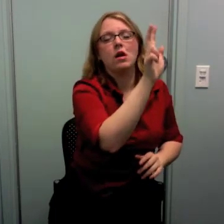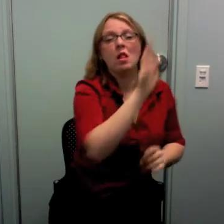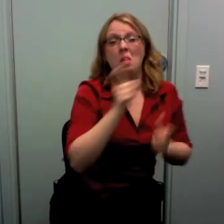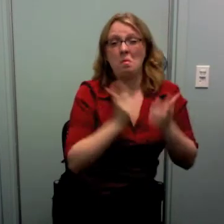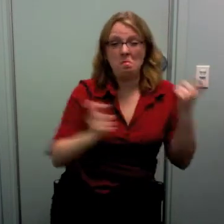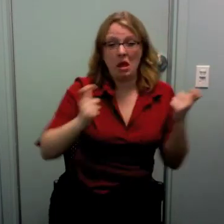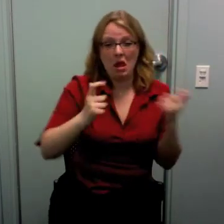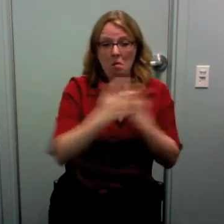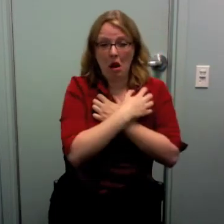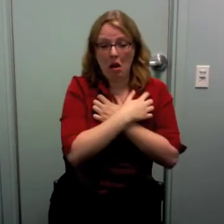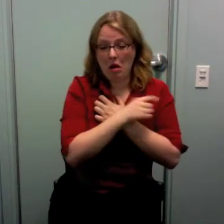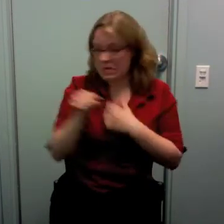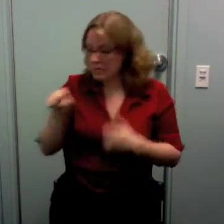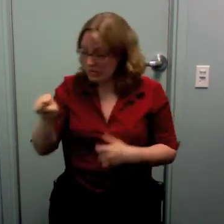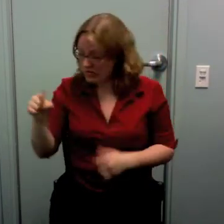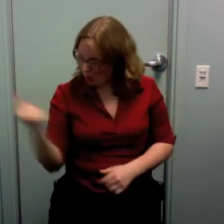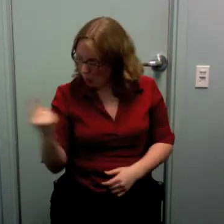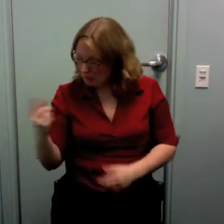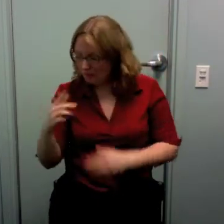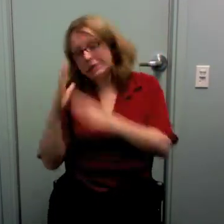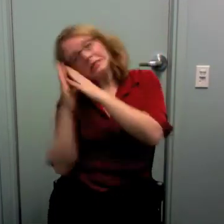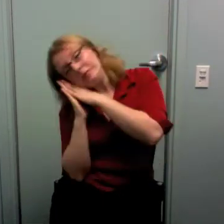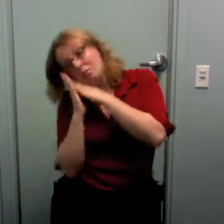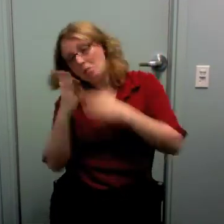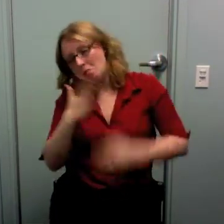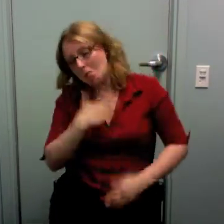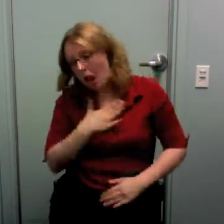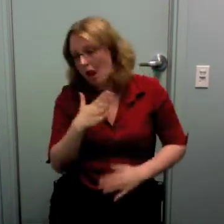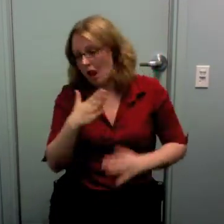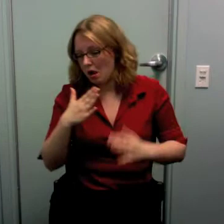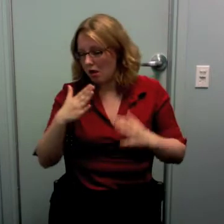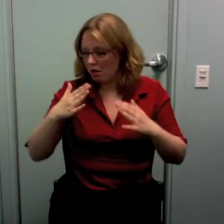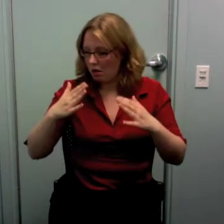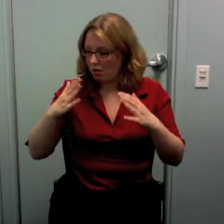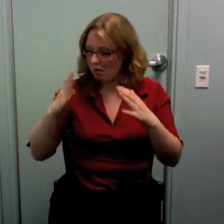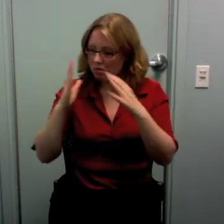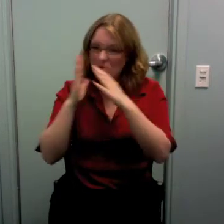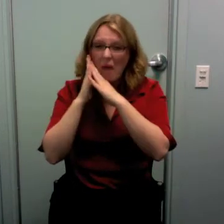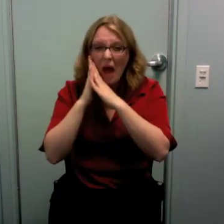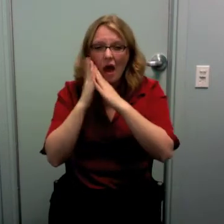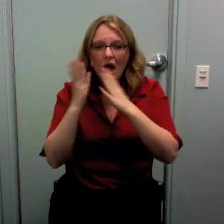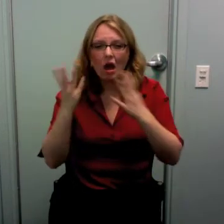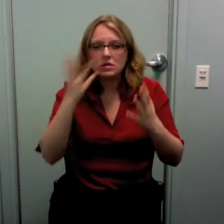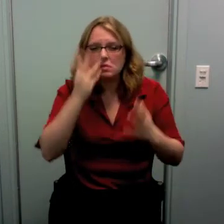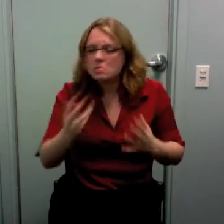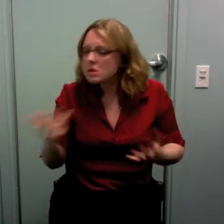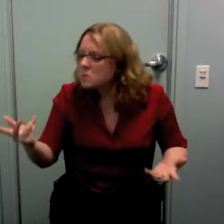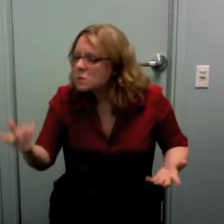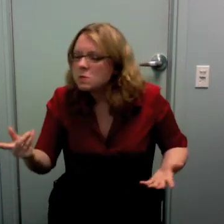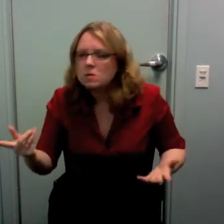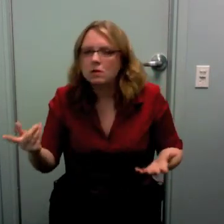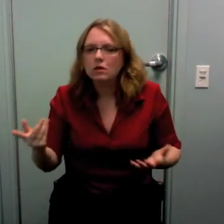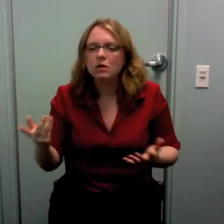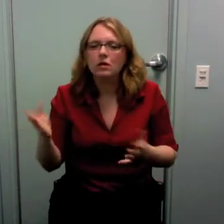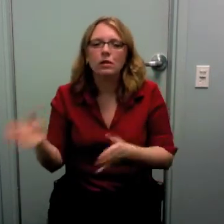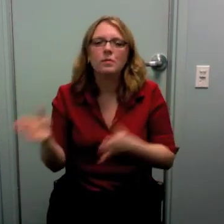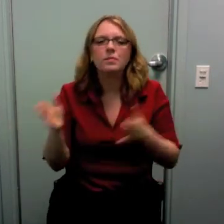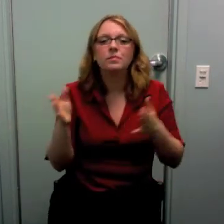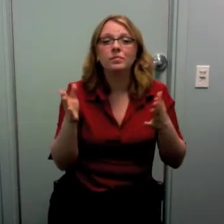my bed, said the great huge bear in his great rough gruff voice. And Goldilocks had pulled the bed